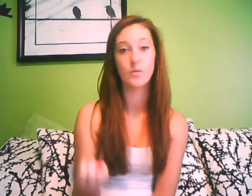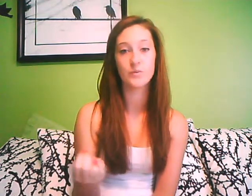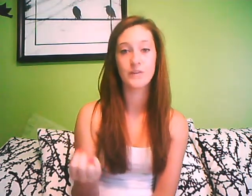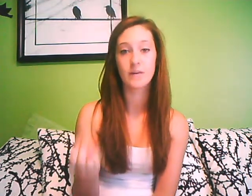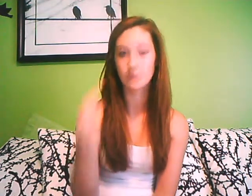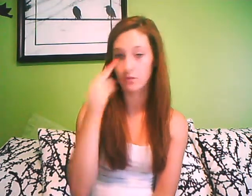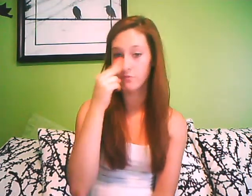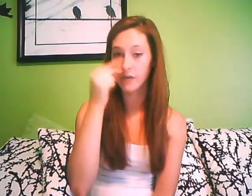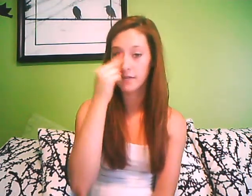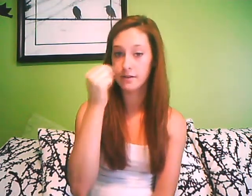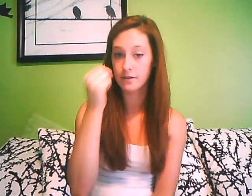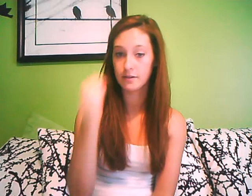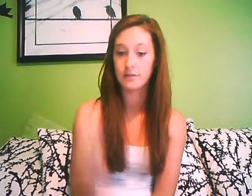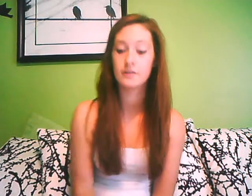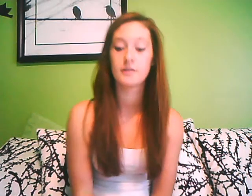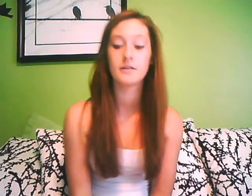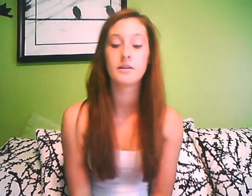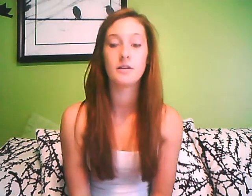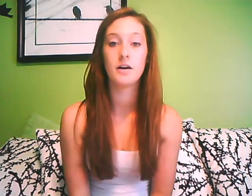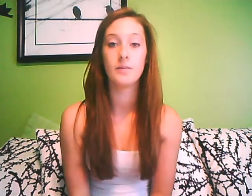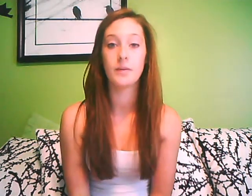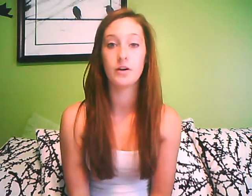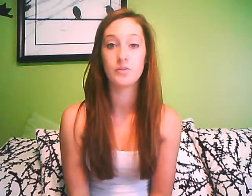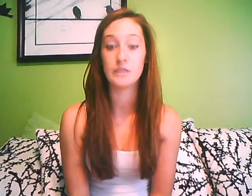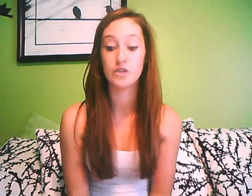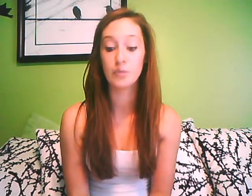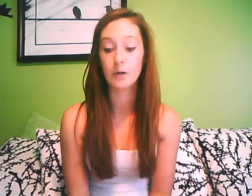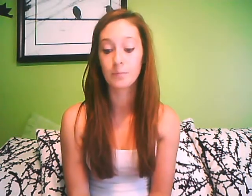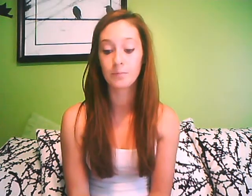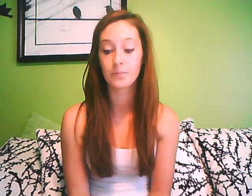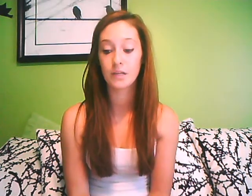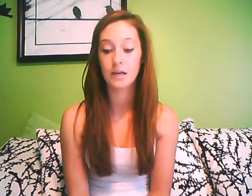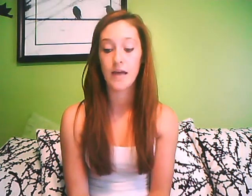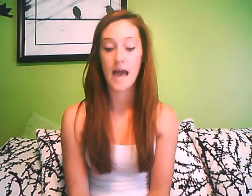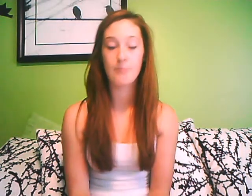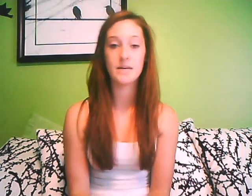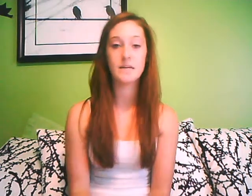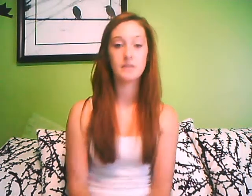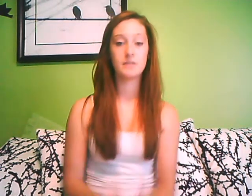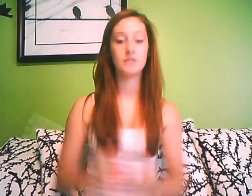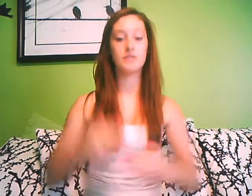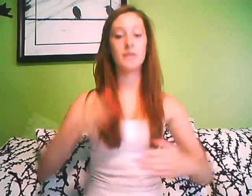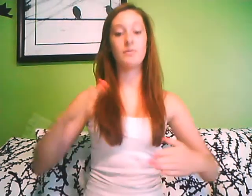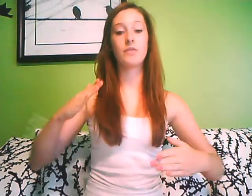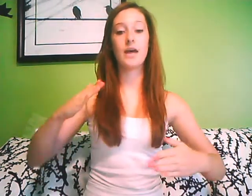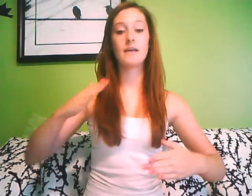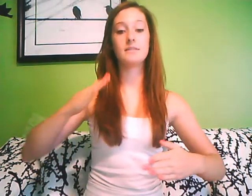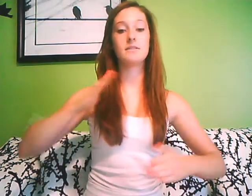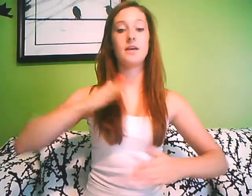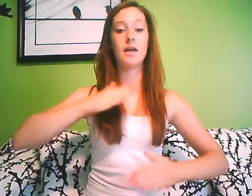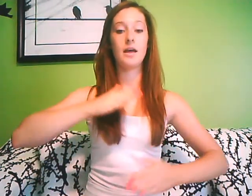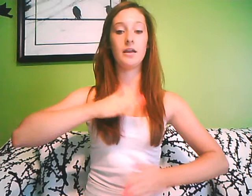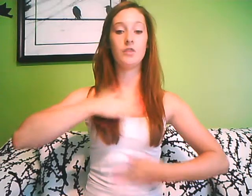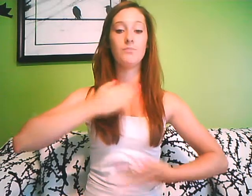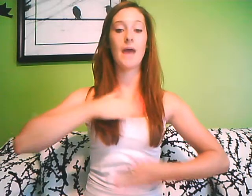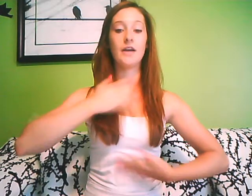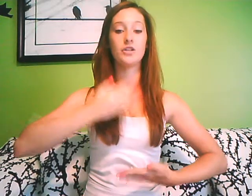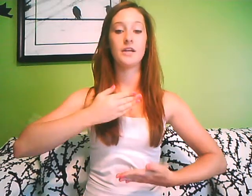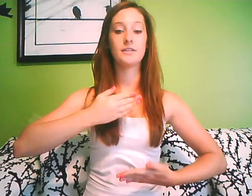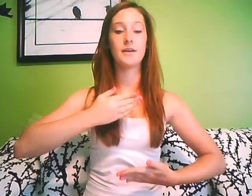multiple times, so funny. It also means humor. Happy, you take both hands and you pat your chest